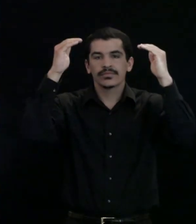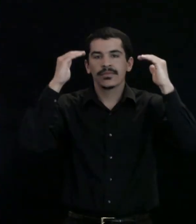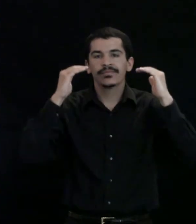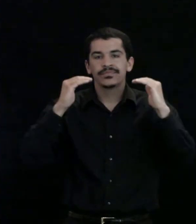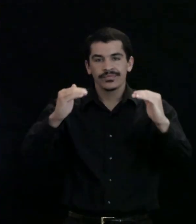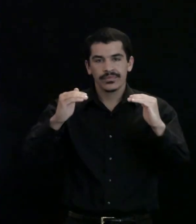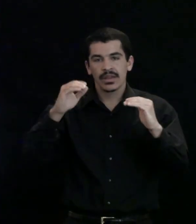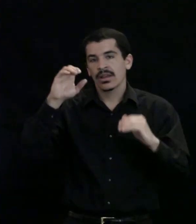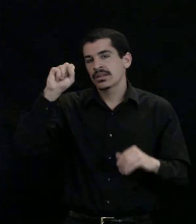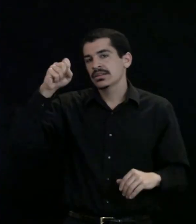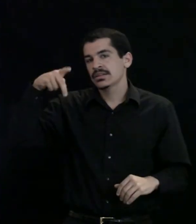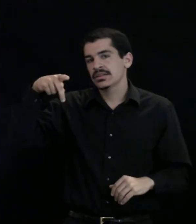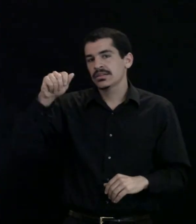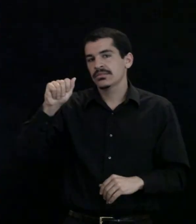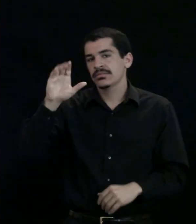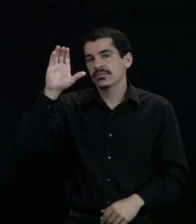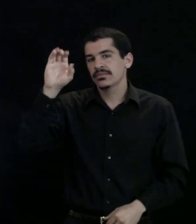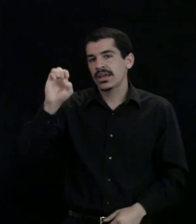Space needs,